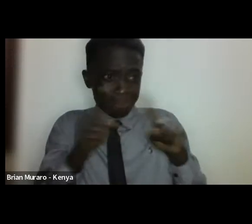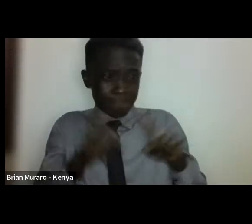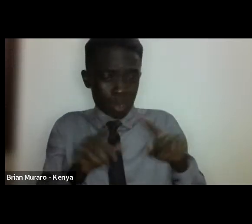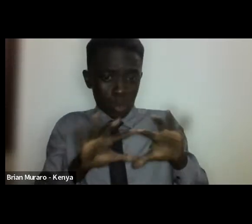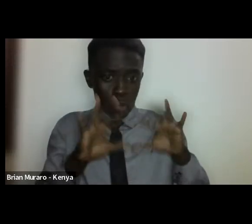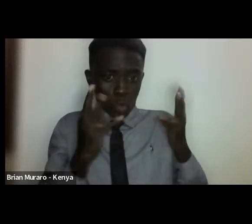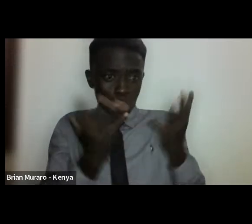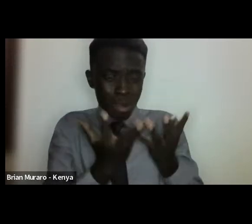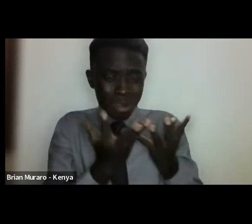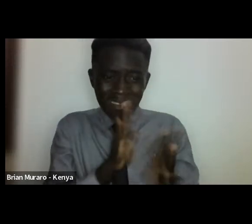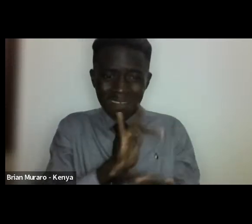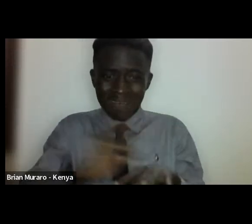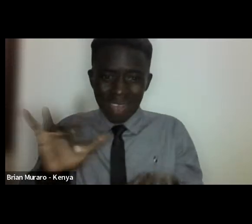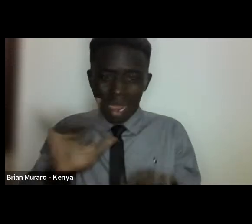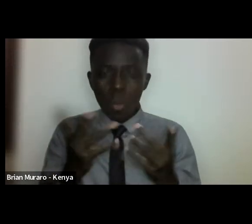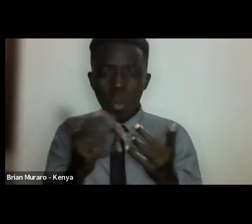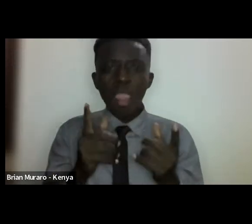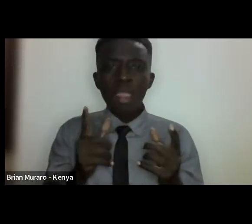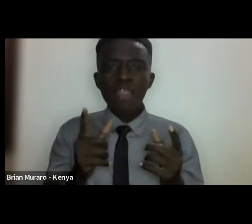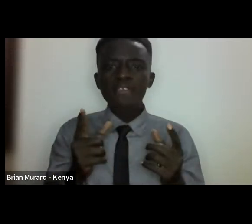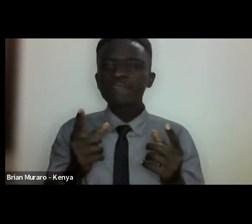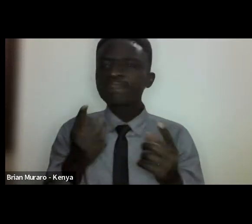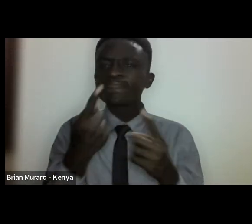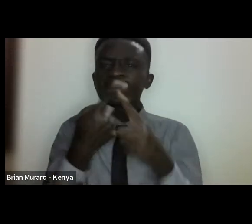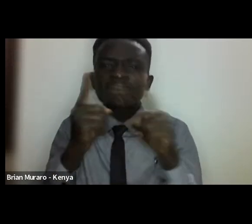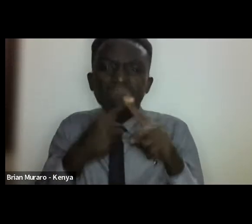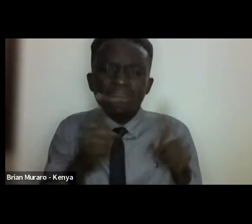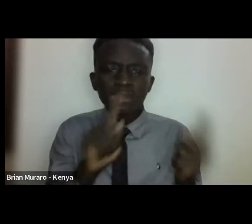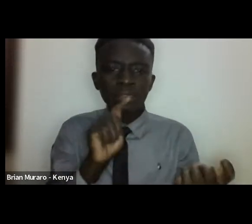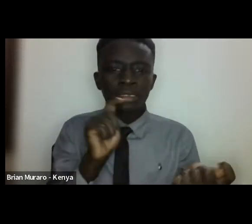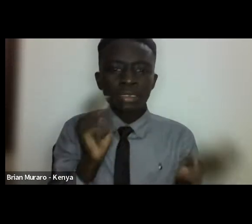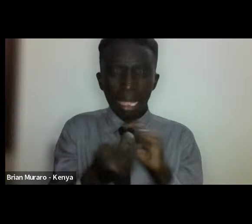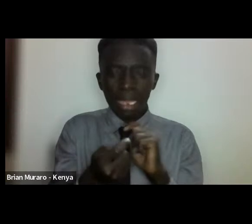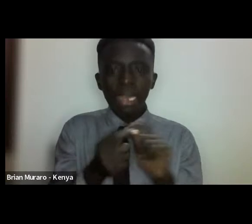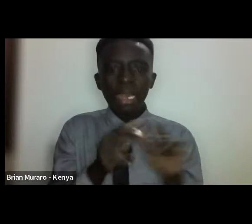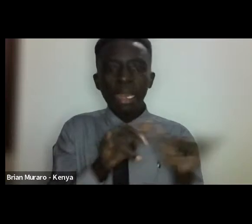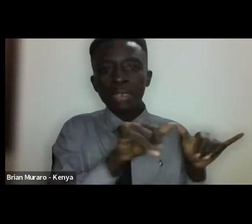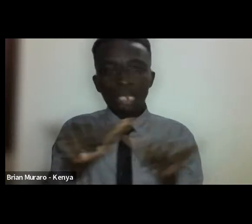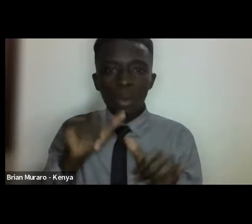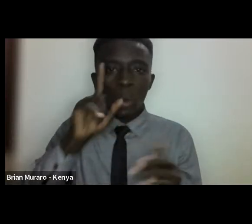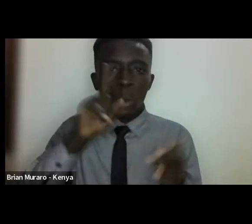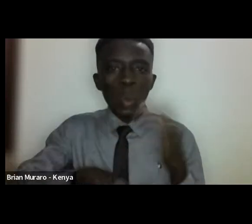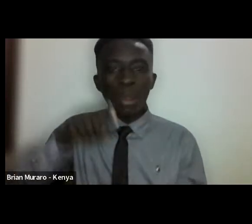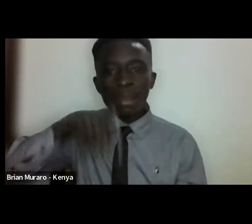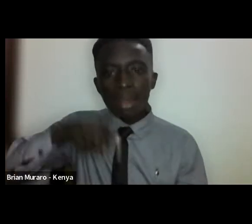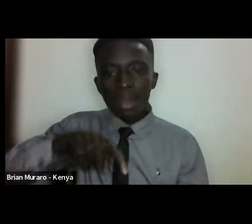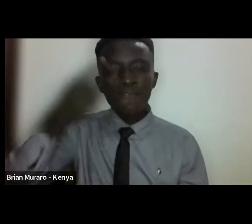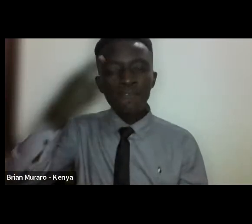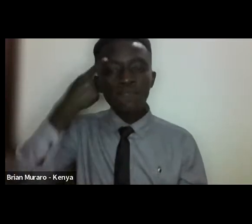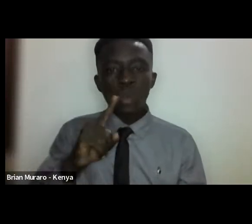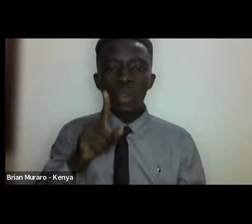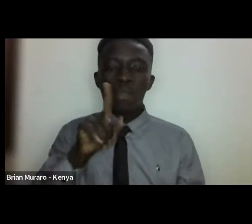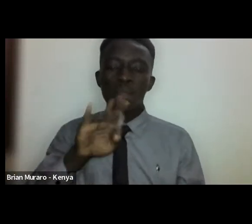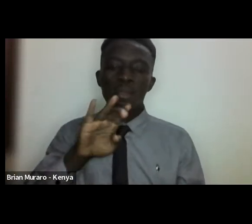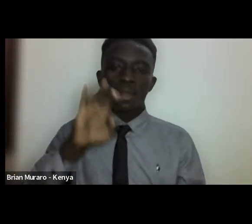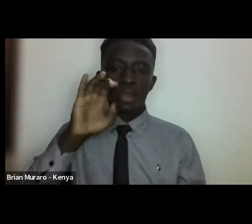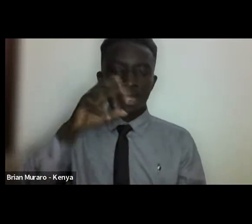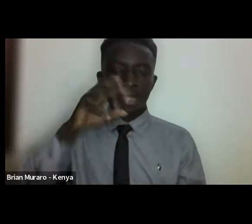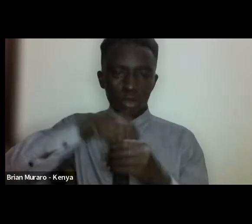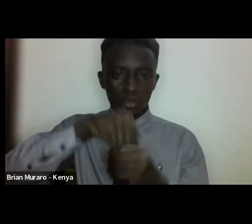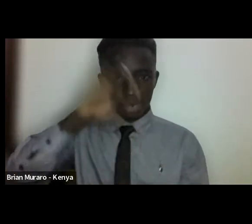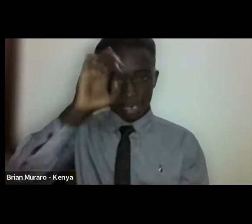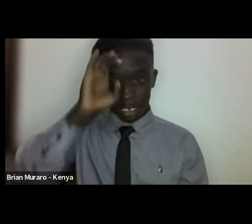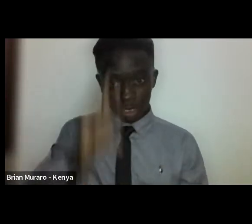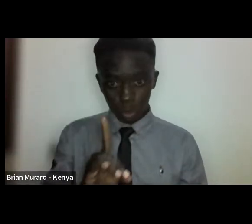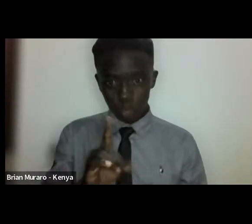complex change similar to that is what is required of inclusive education? And so